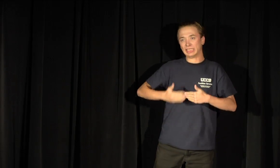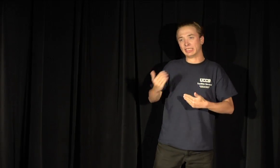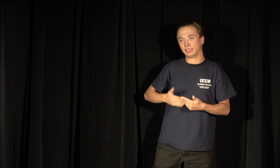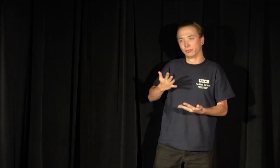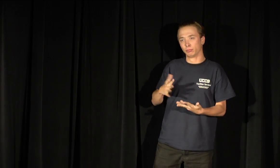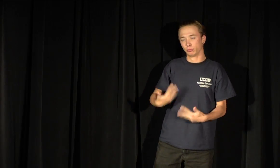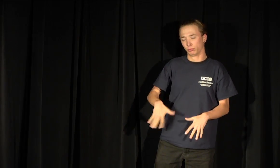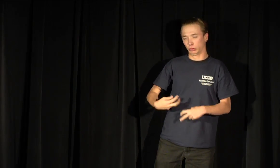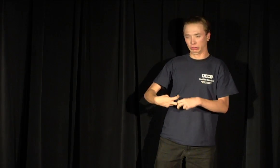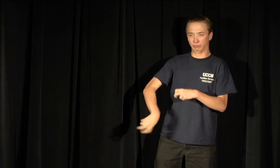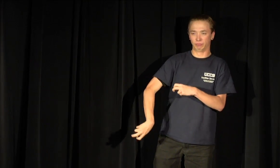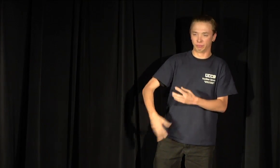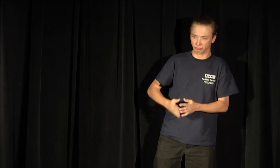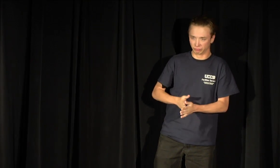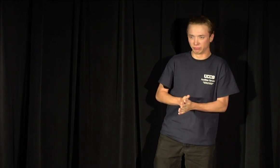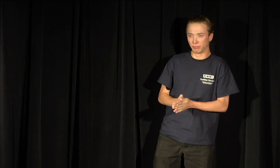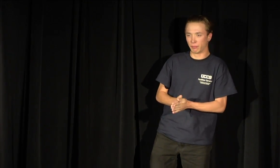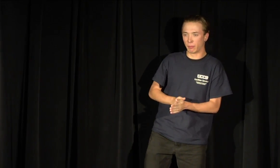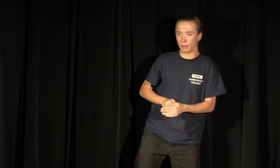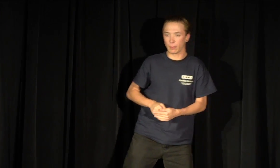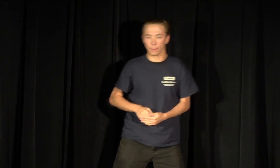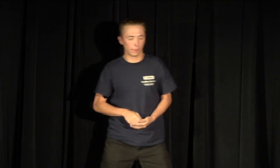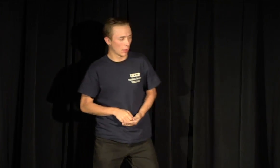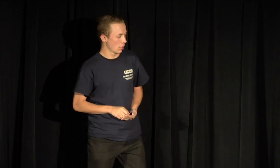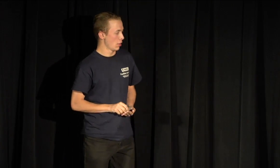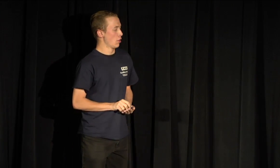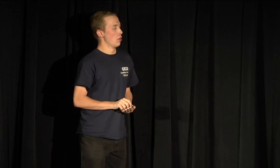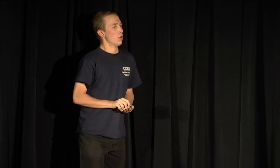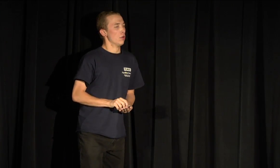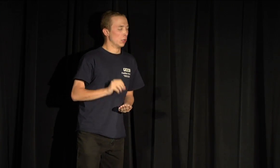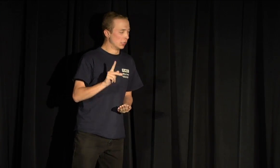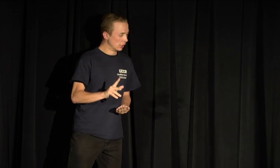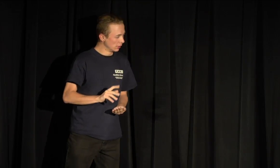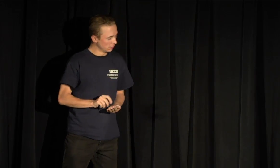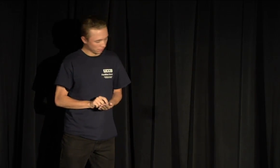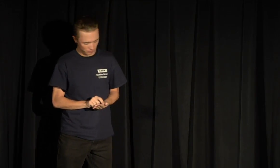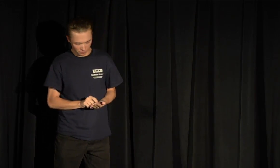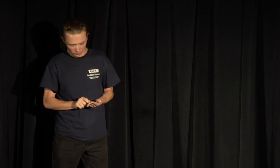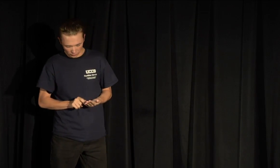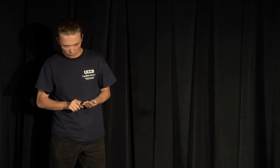so much. It wasn't easy, though, but I did it. Okay.